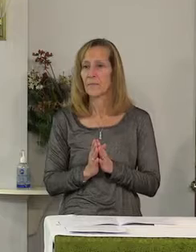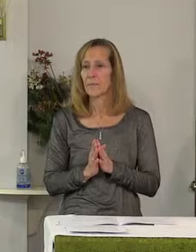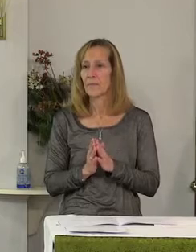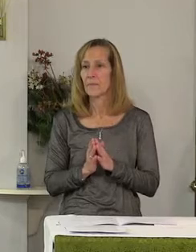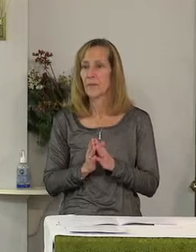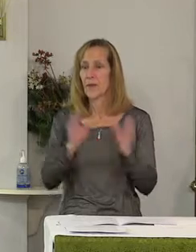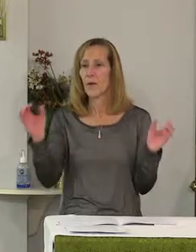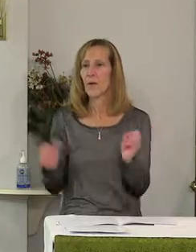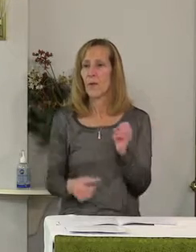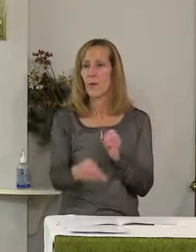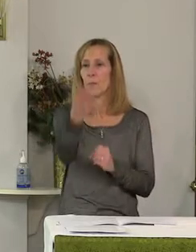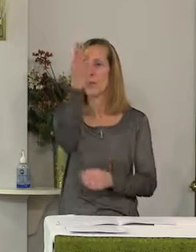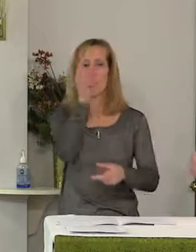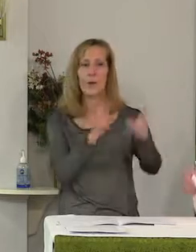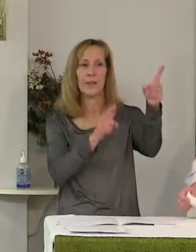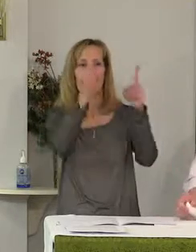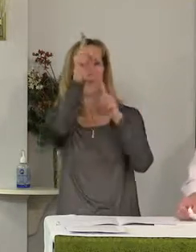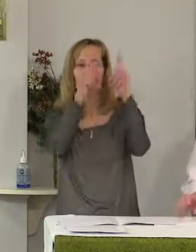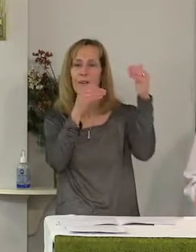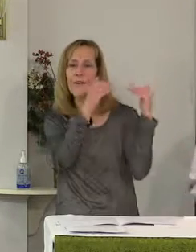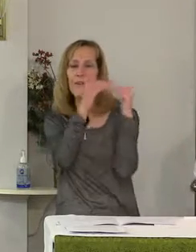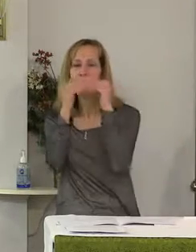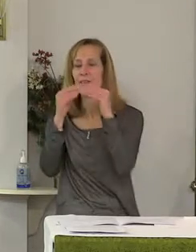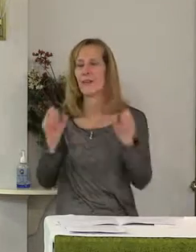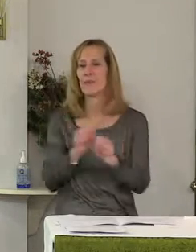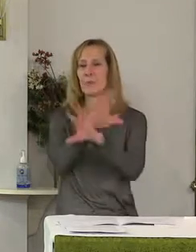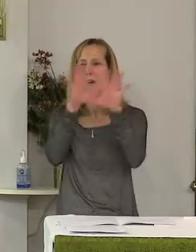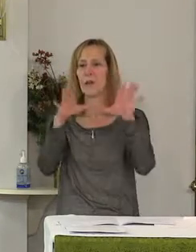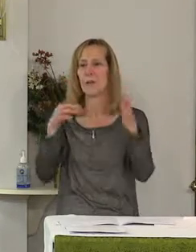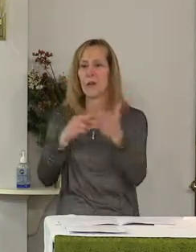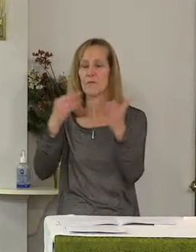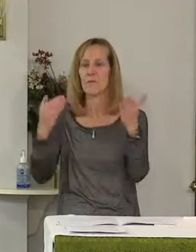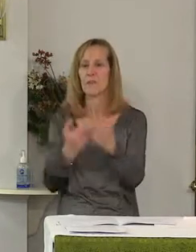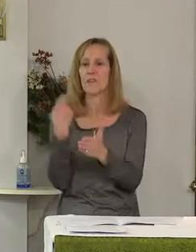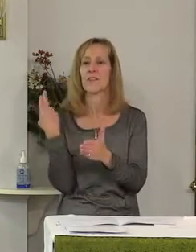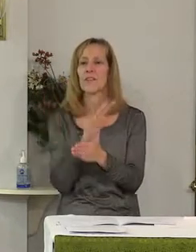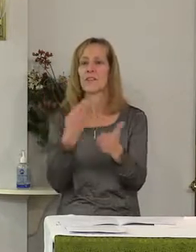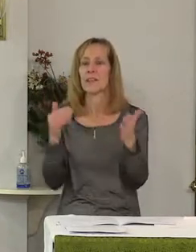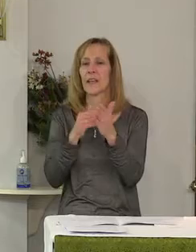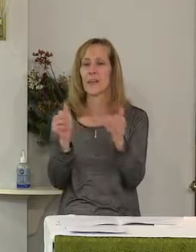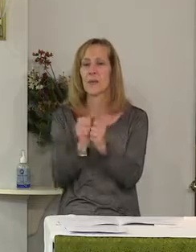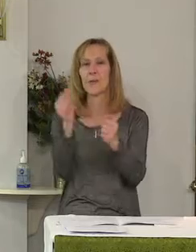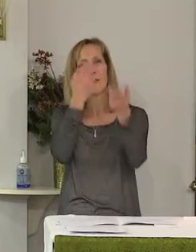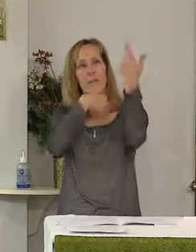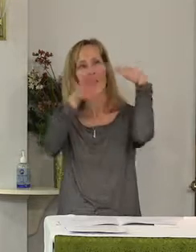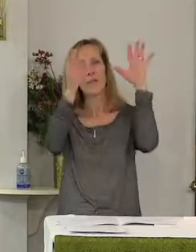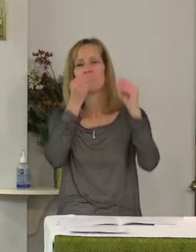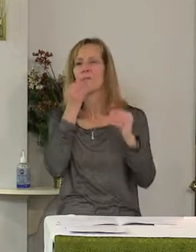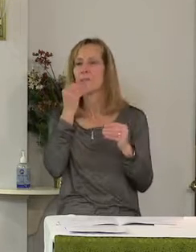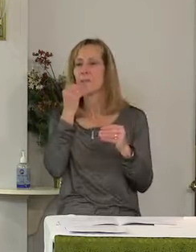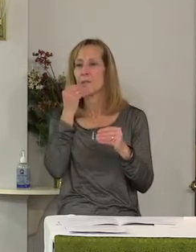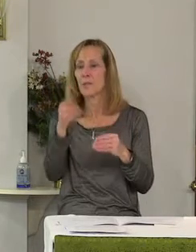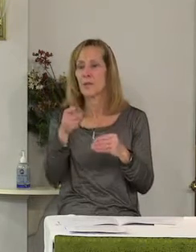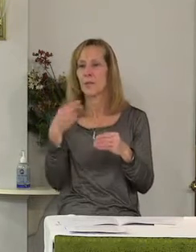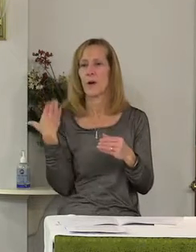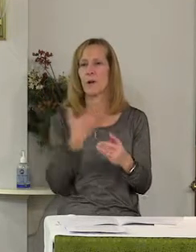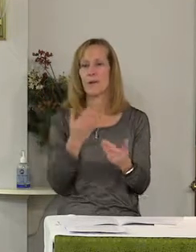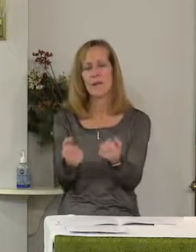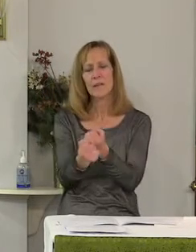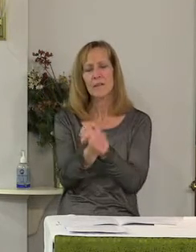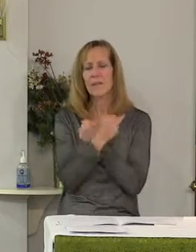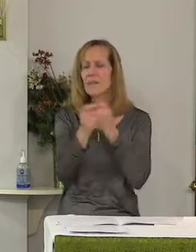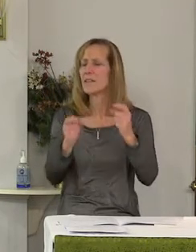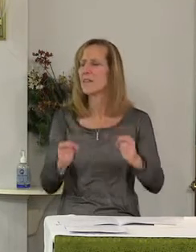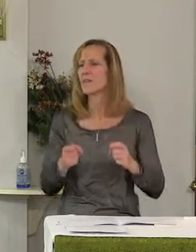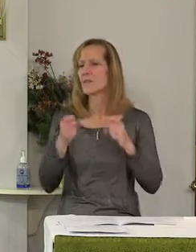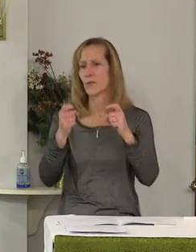O morning star, fair and bright, you have refreshed us again with heavenly food. You are our dearest